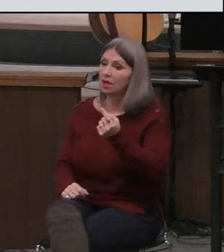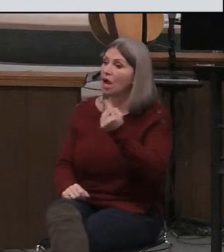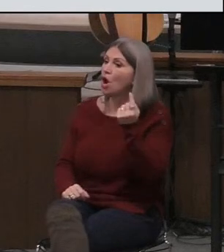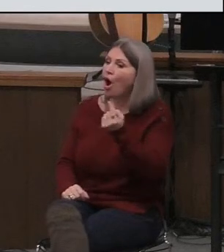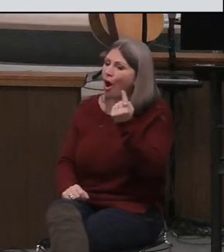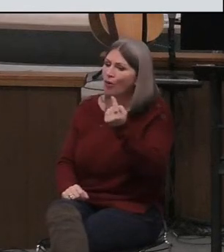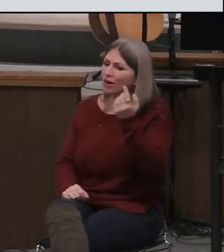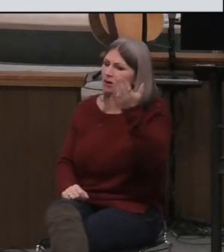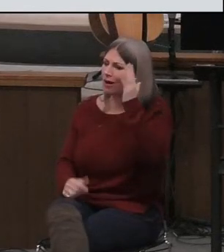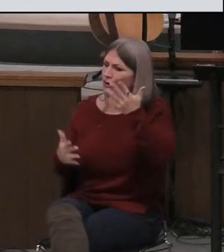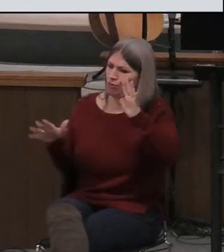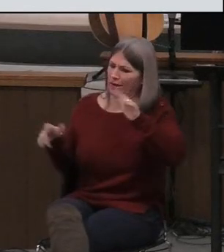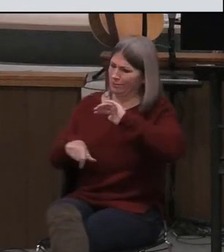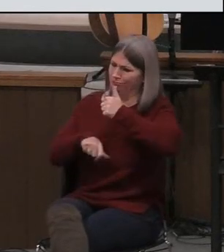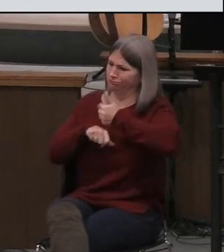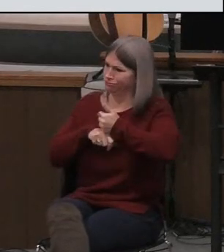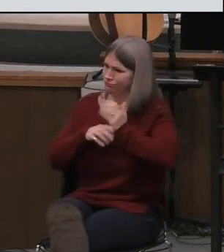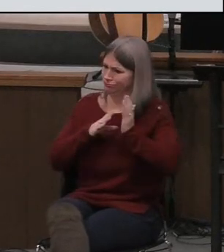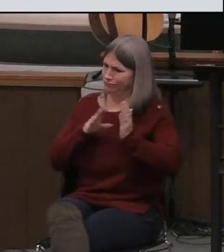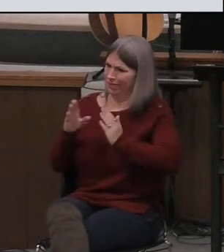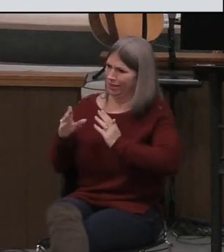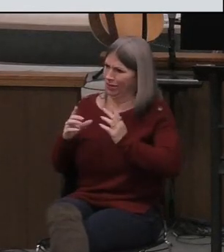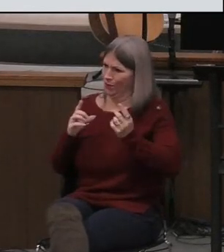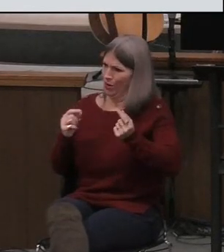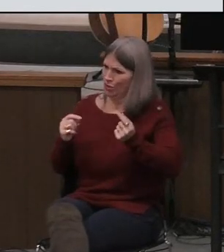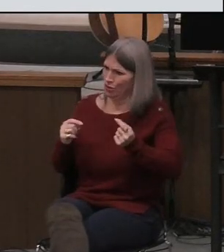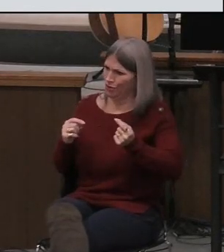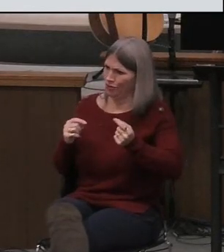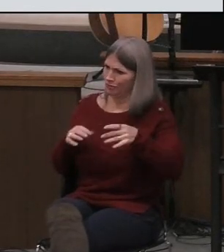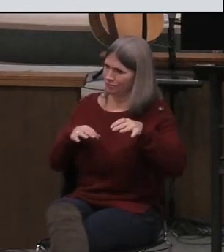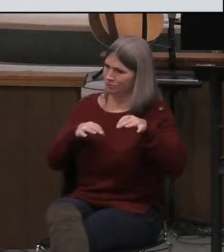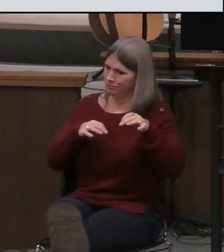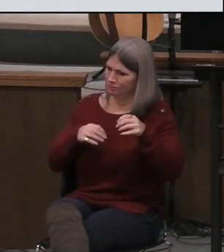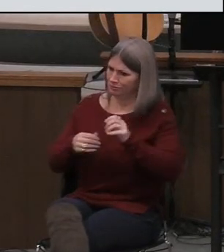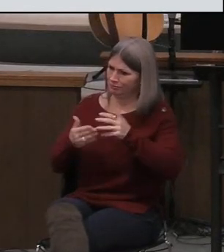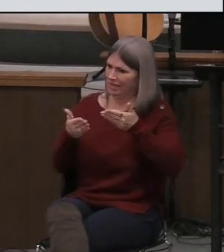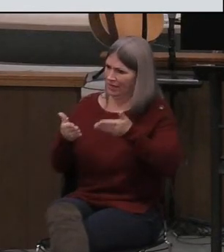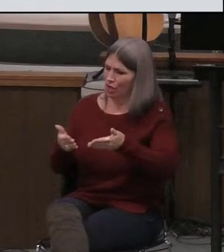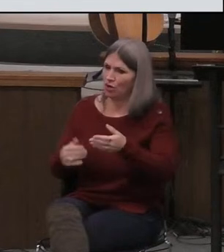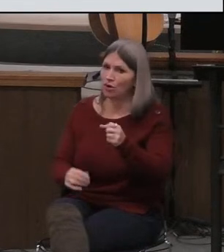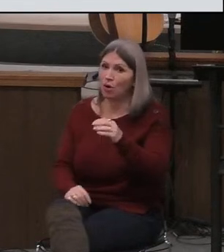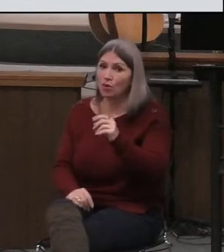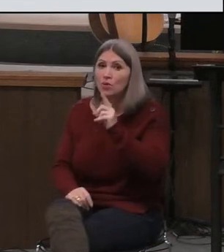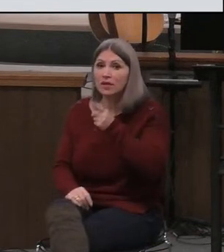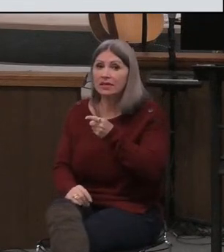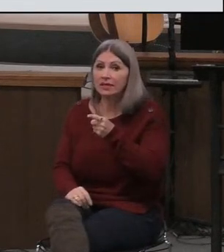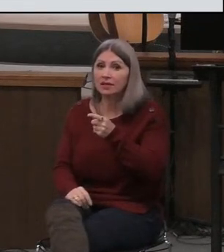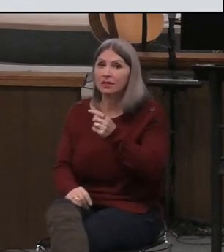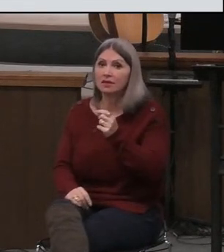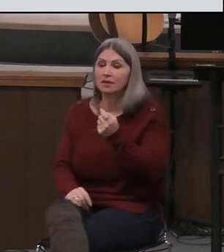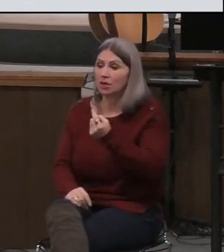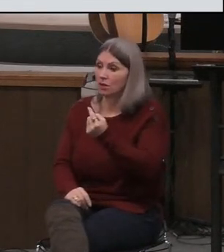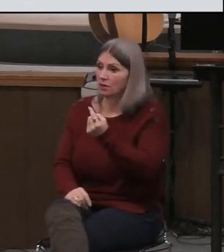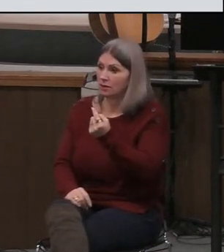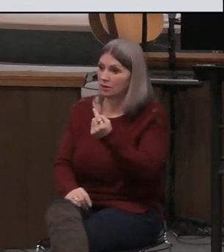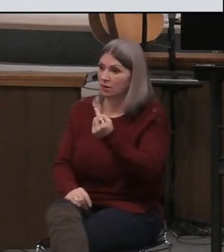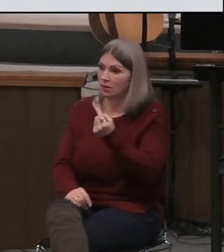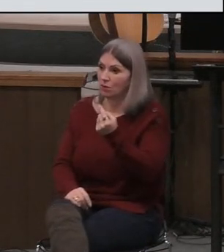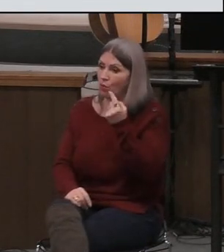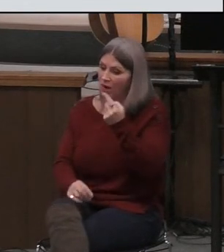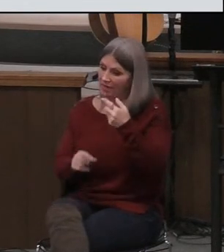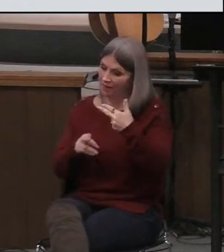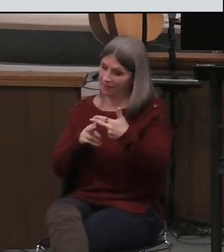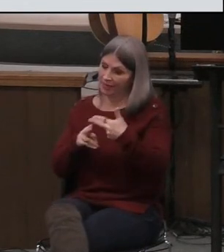God's plan to dwell among his people. In fact, one of his names